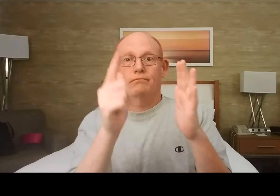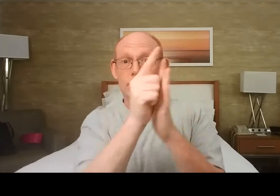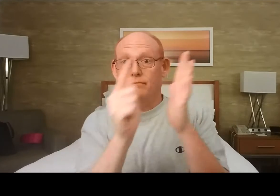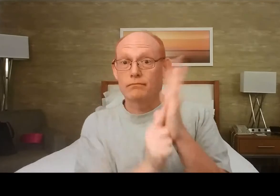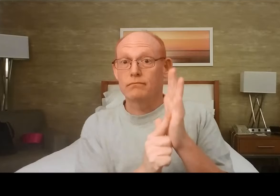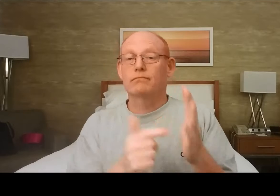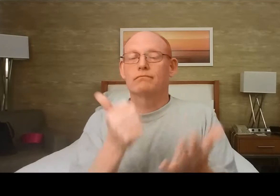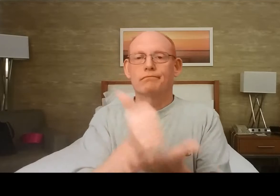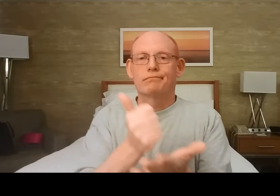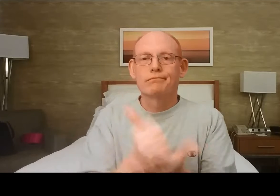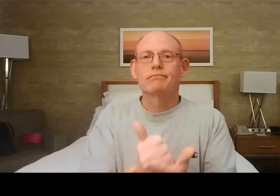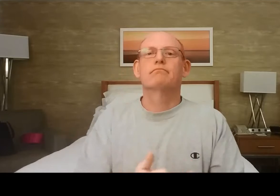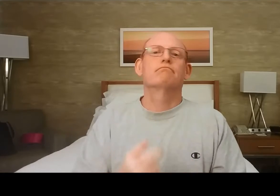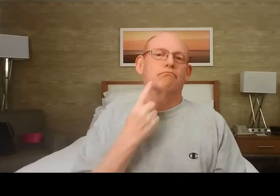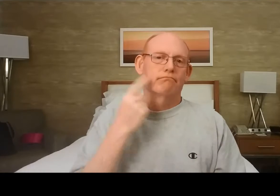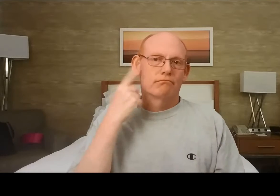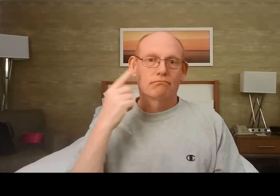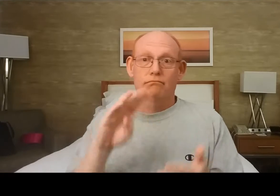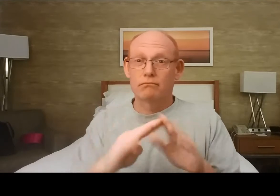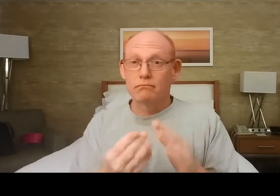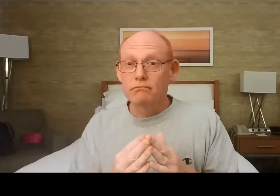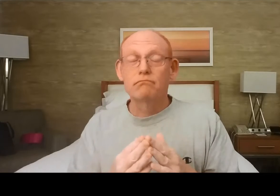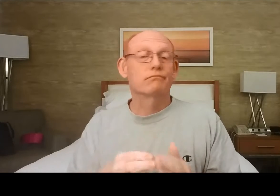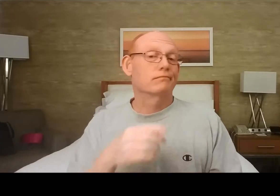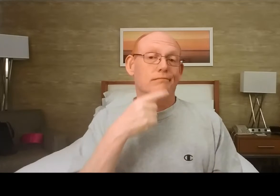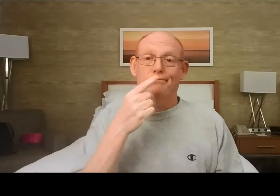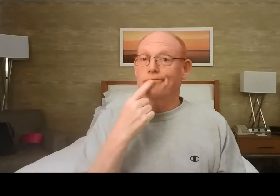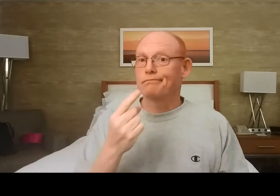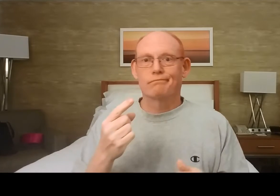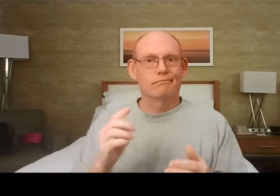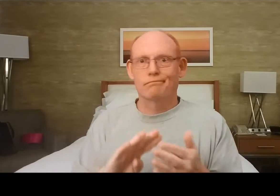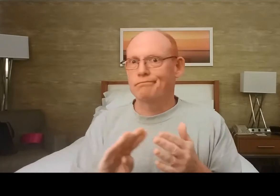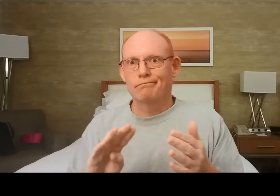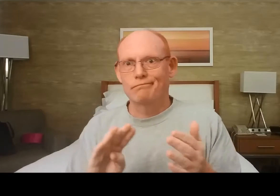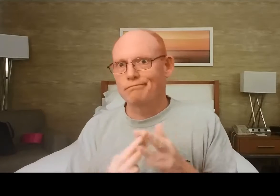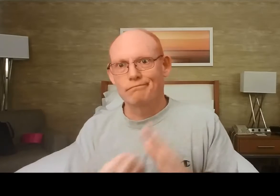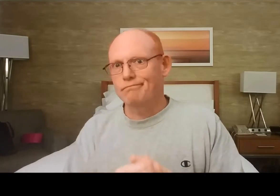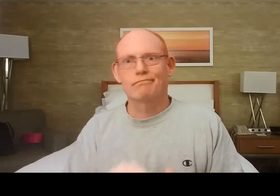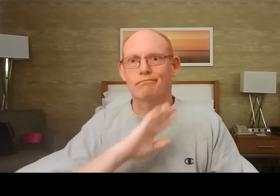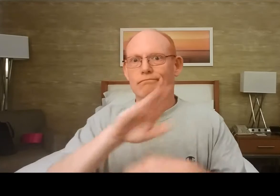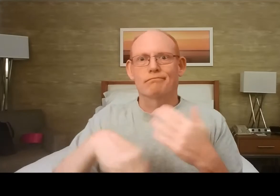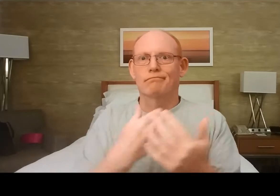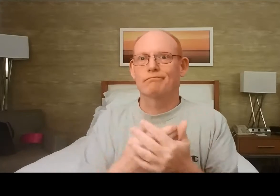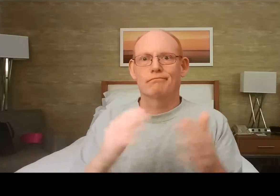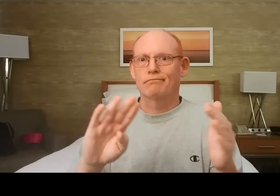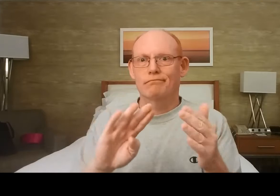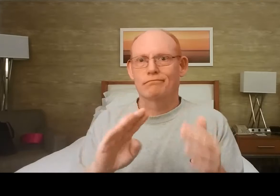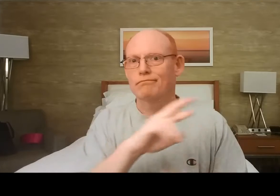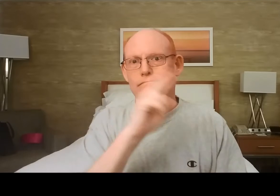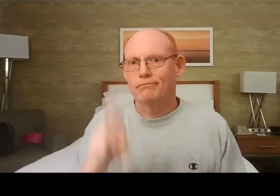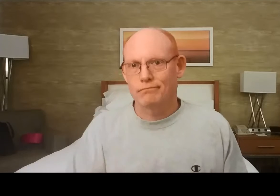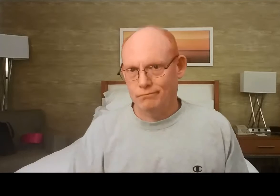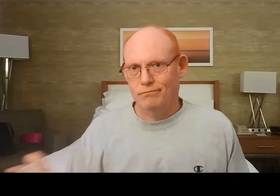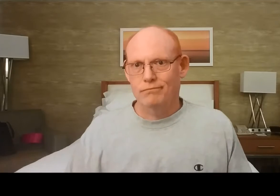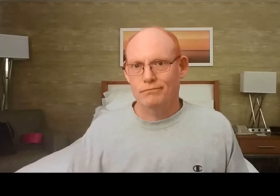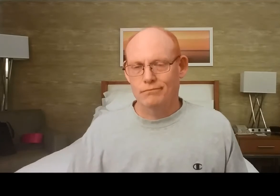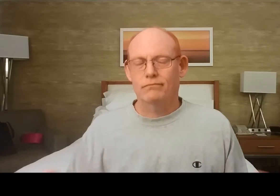more discussions, and learning more so that I can help enact laws to help the deaf community, the hearing community, everyone